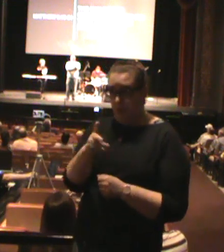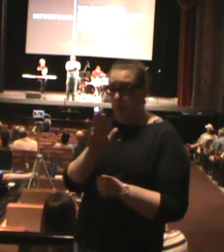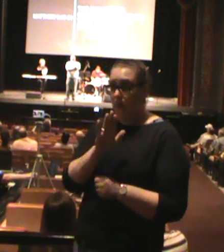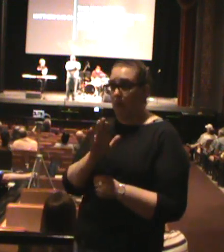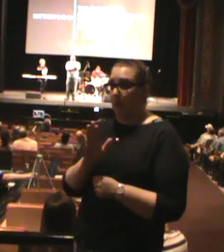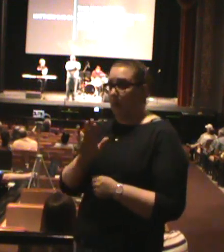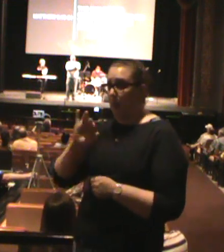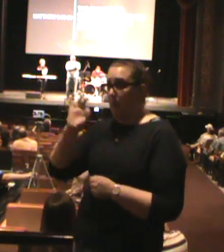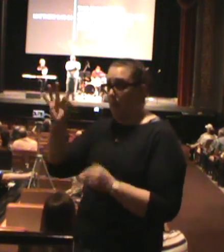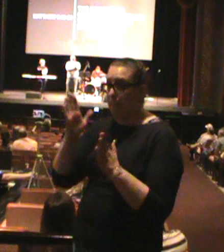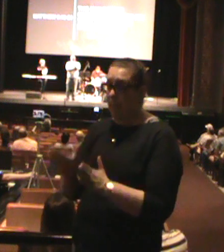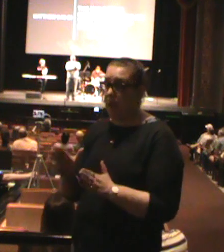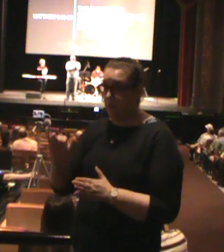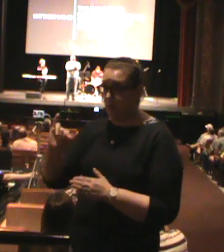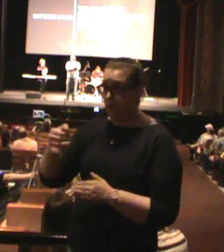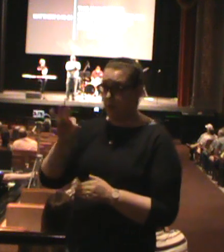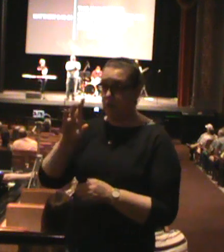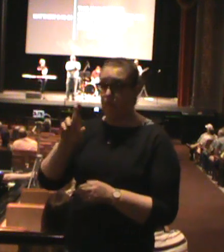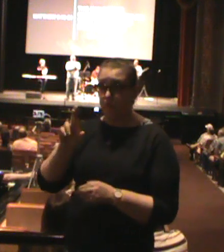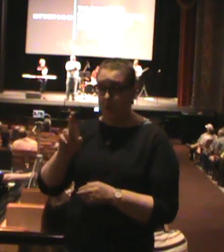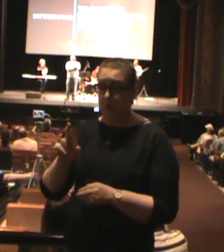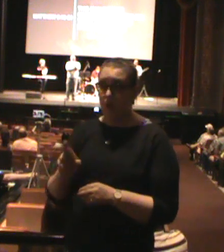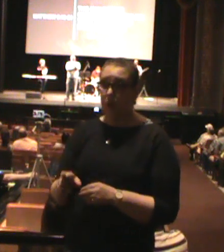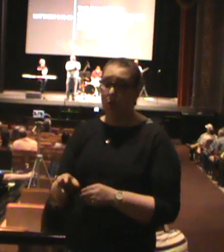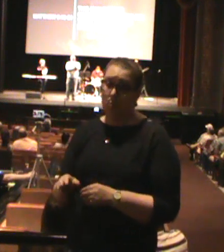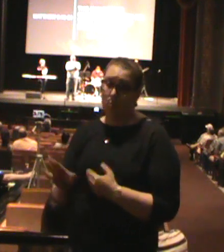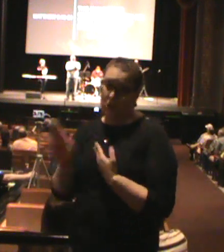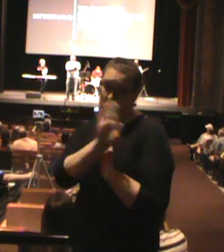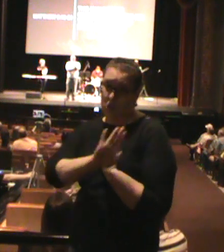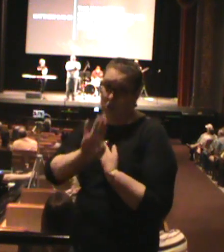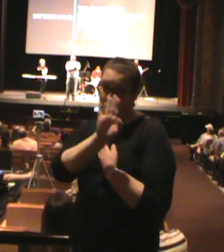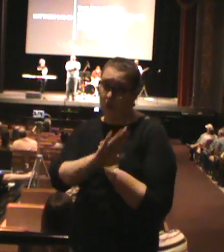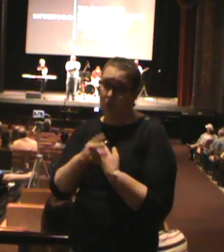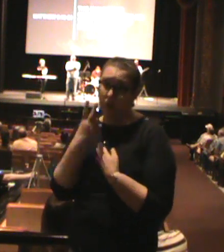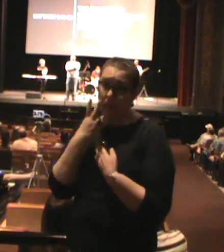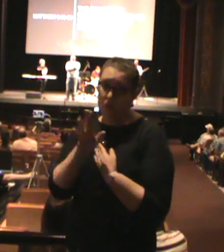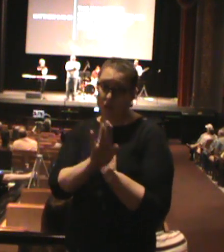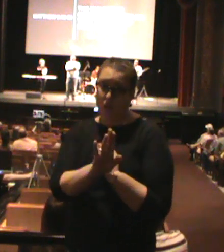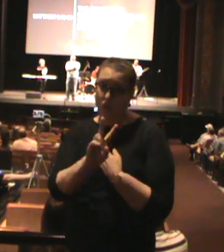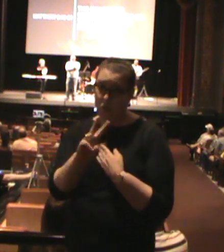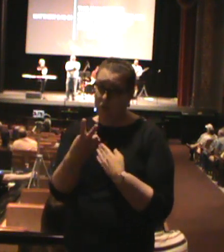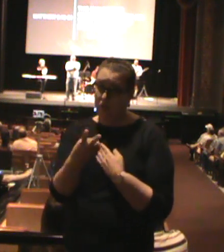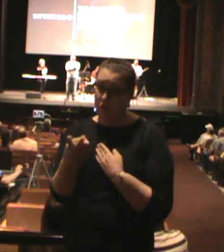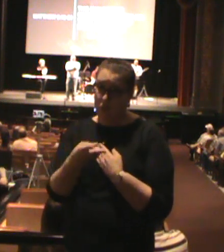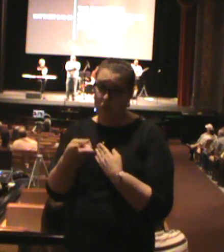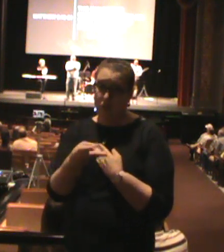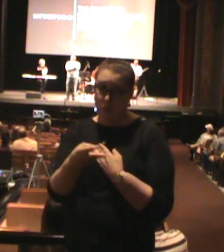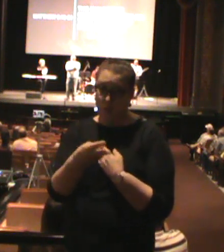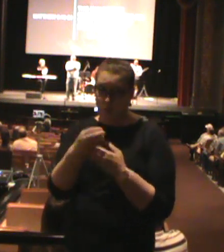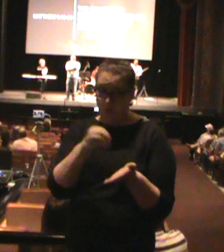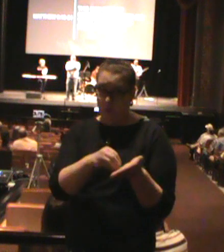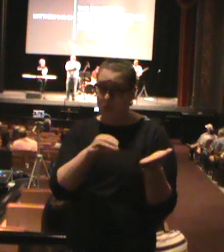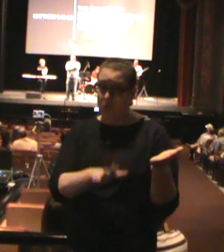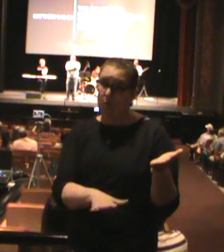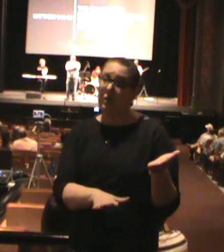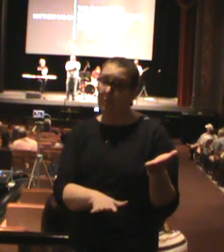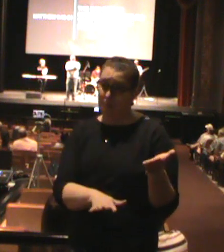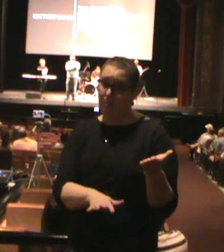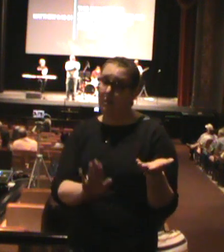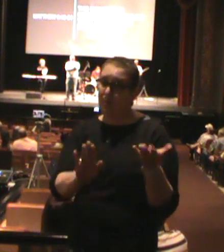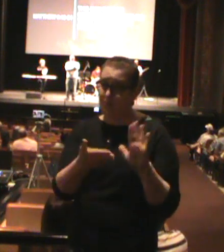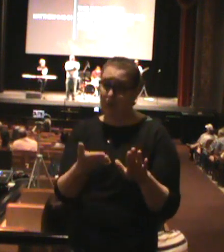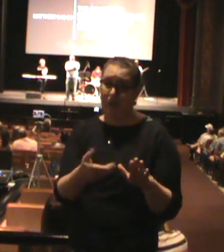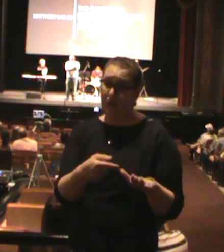security and got and saw those two bodies. And he's broken. I